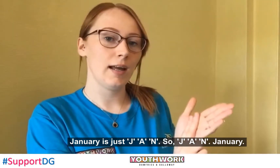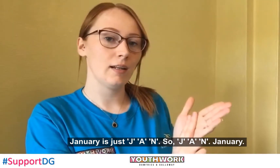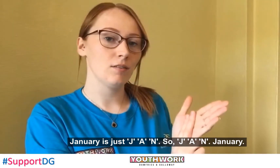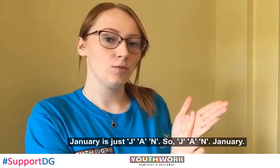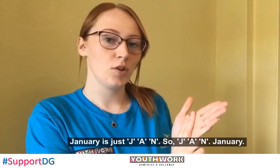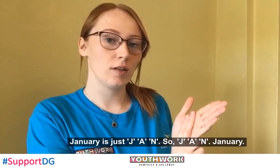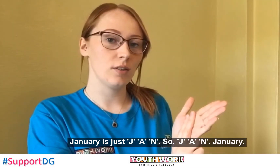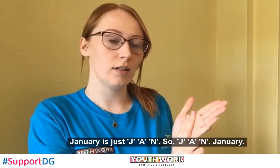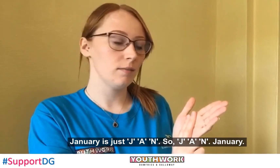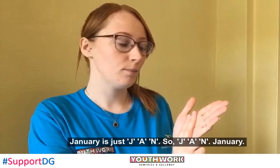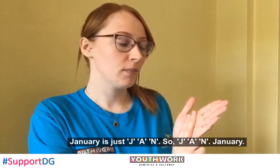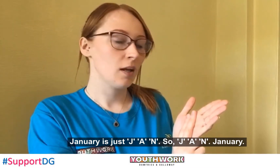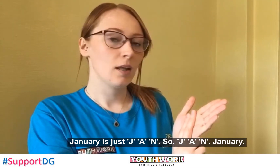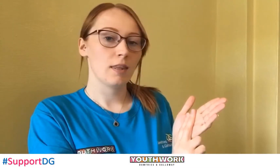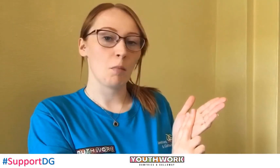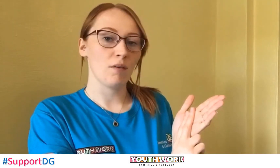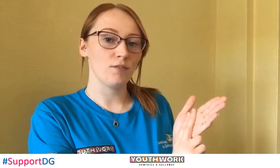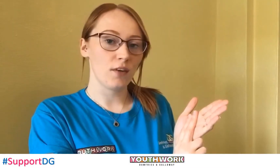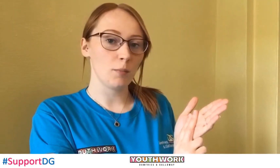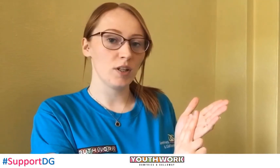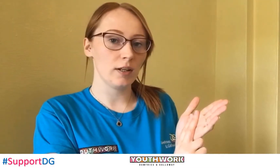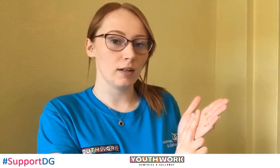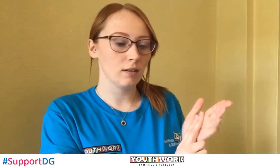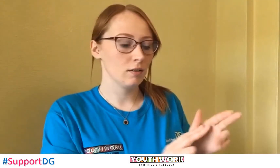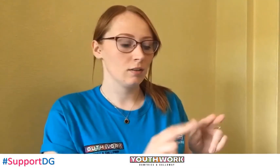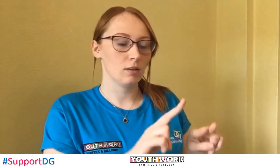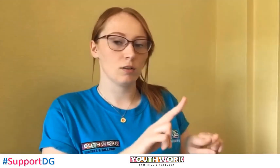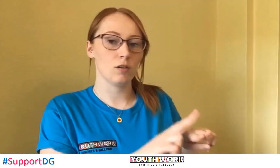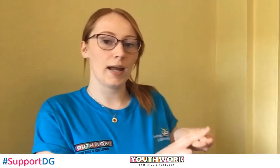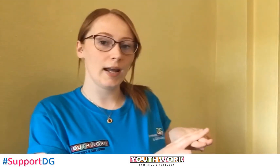J-A-N, January. Then we have February, so